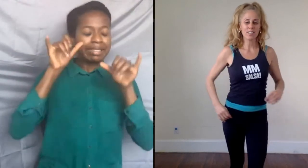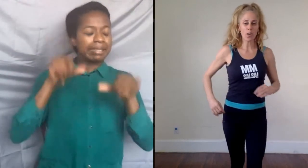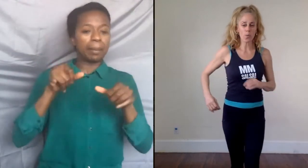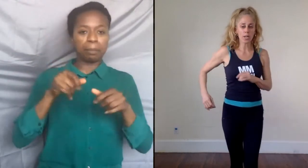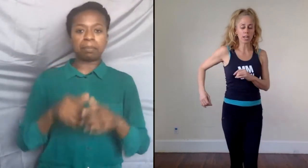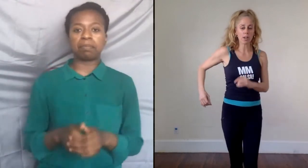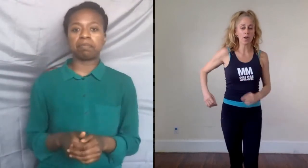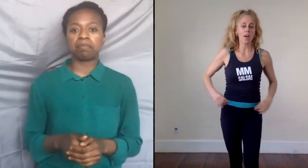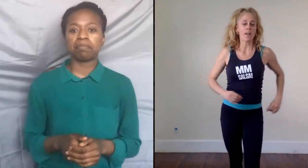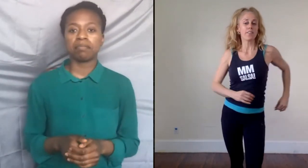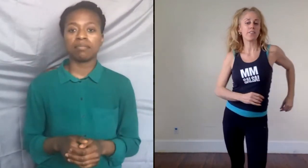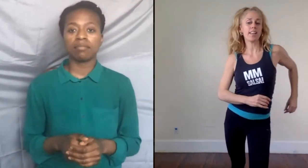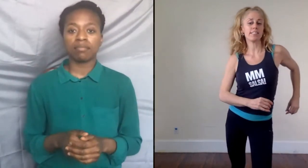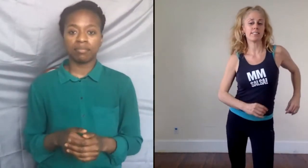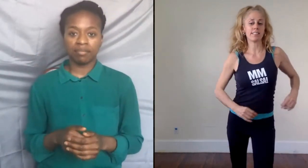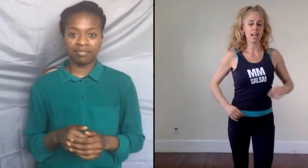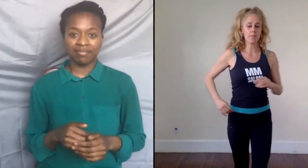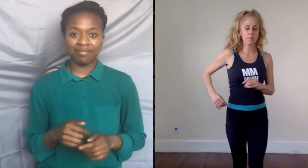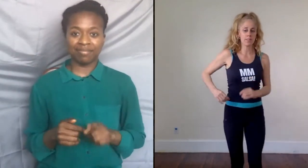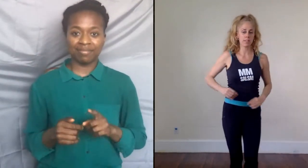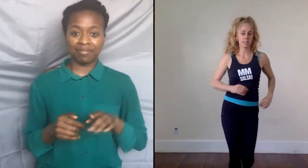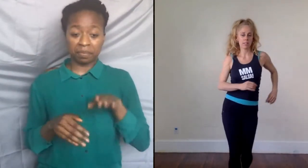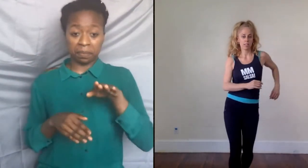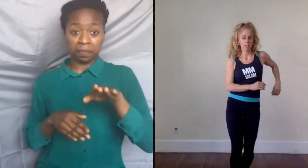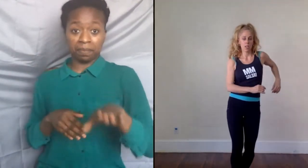Okay, so we're gonna go front step,